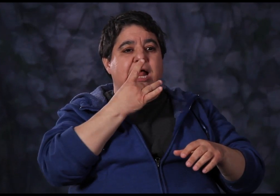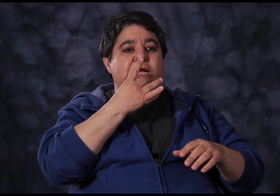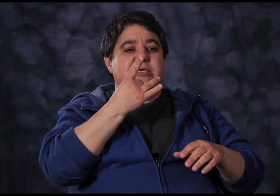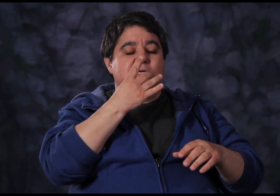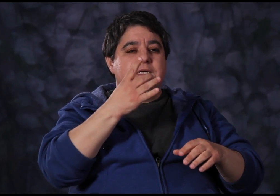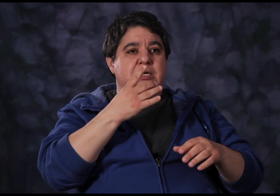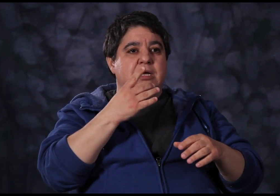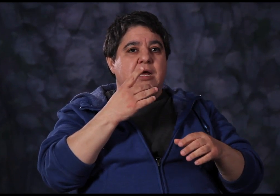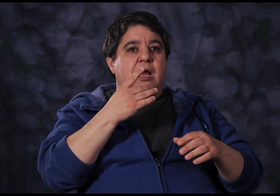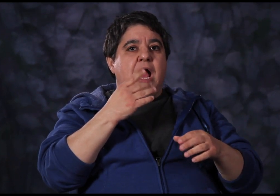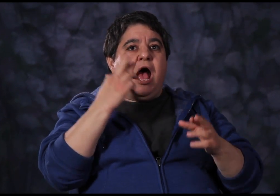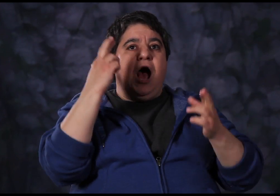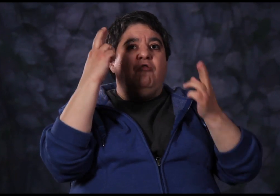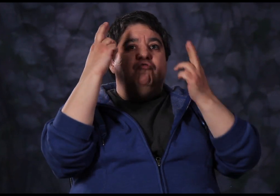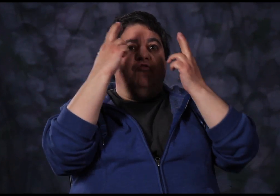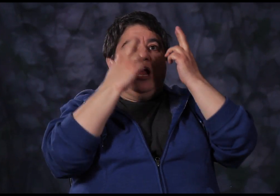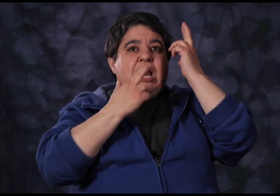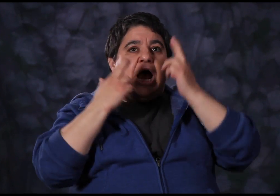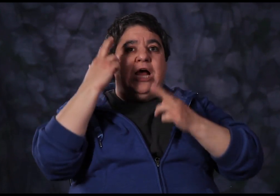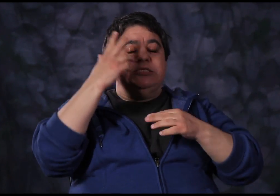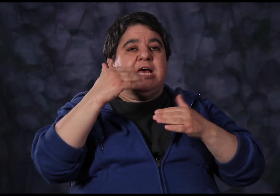Jesus was in fact that bright white figure,